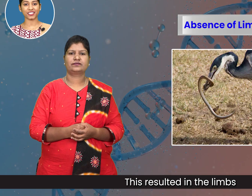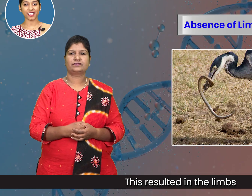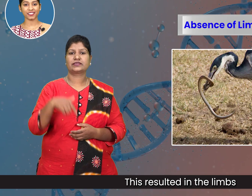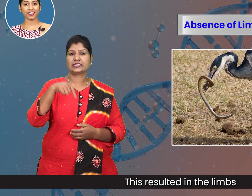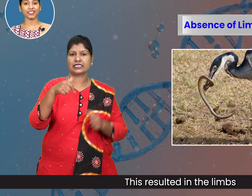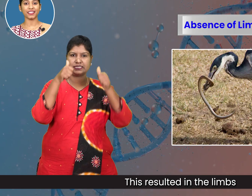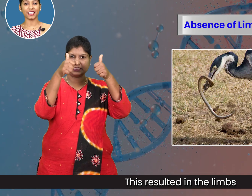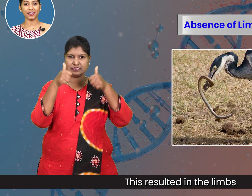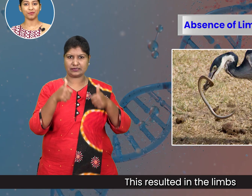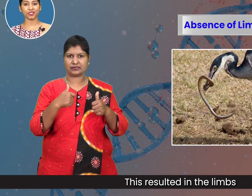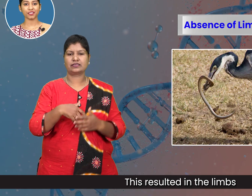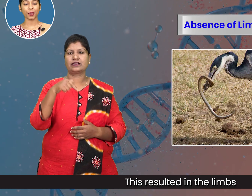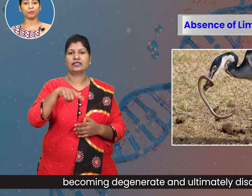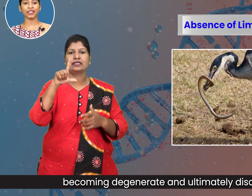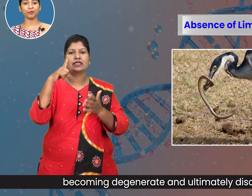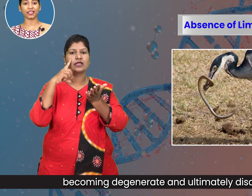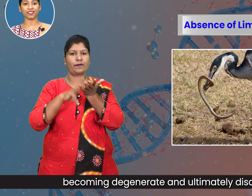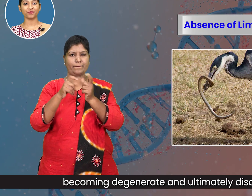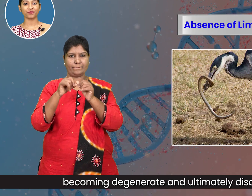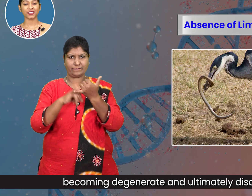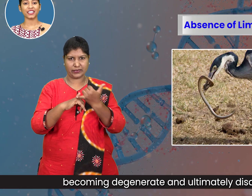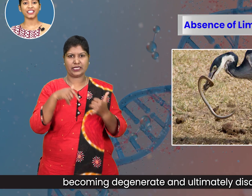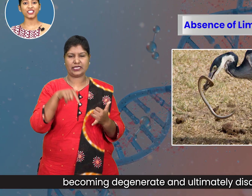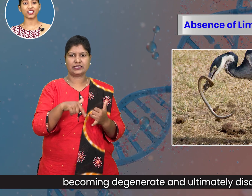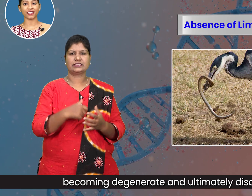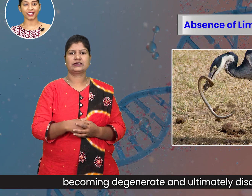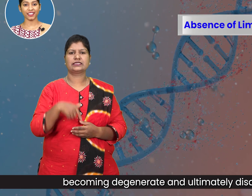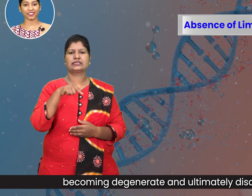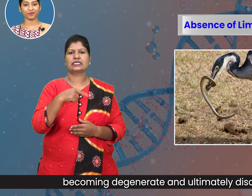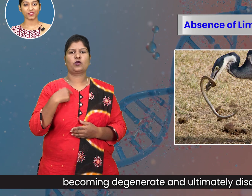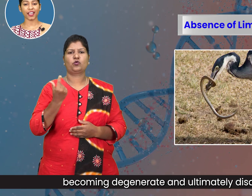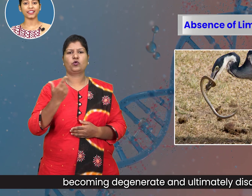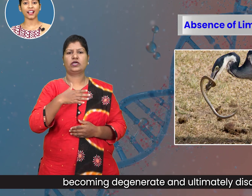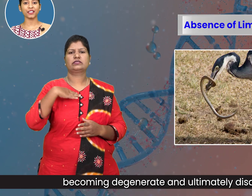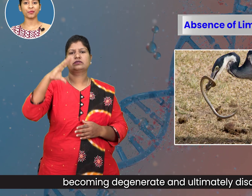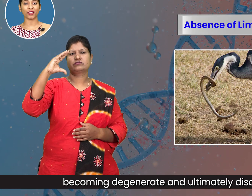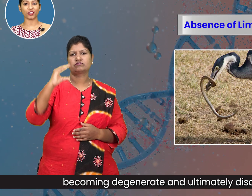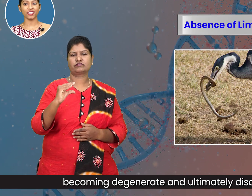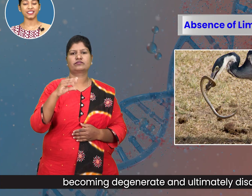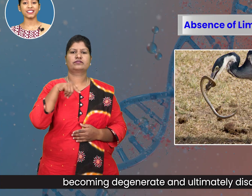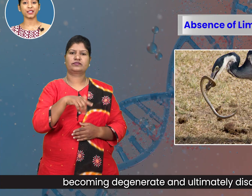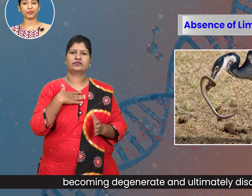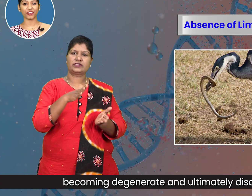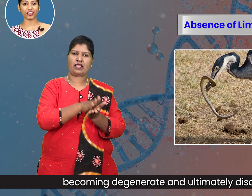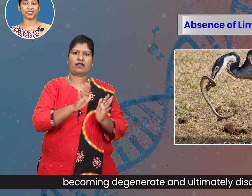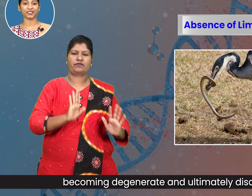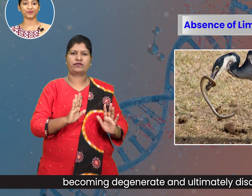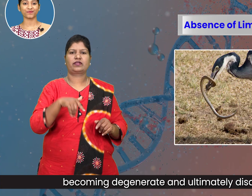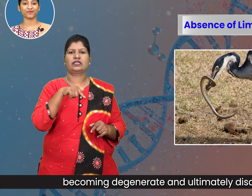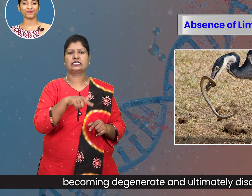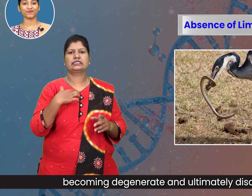This resulted in the limbs becoming degenerate and ultimately